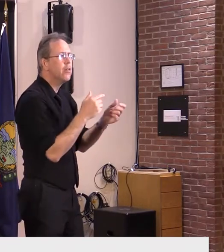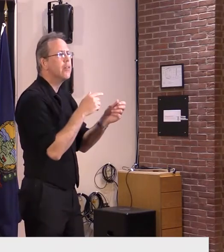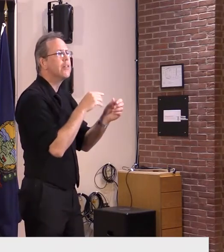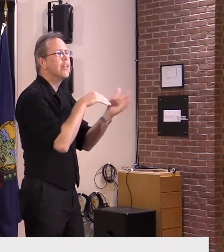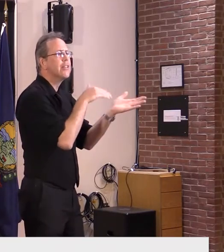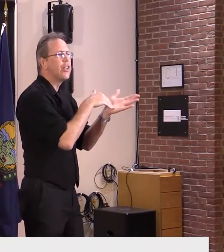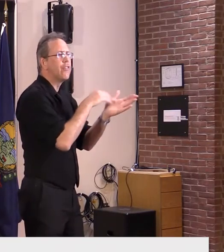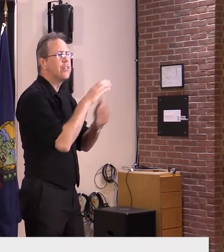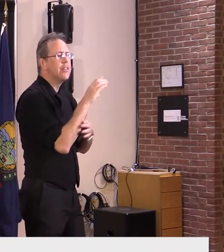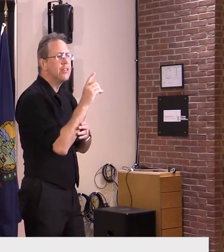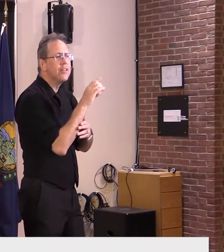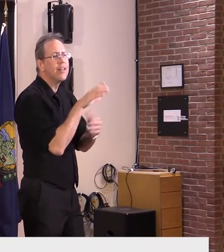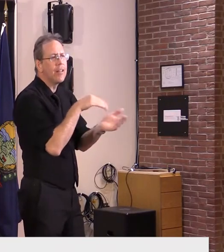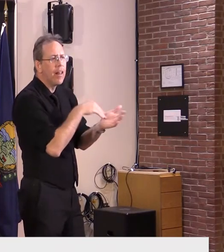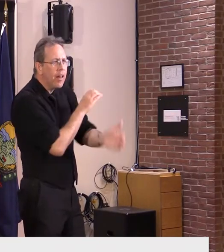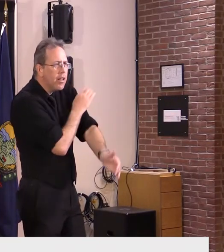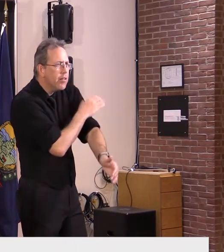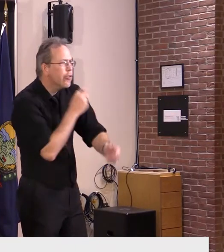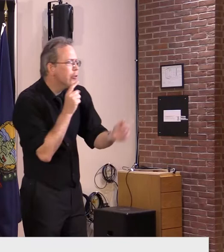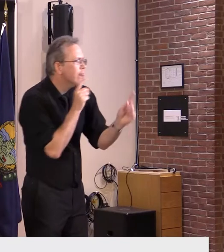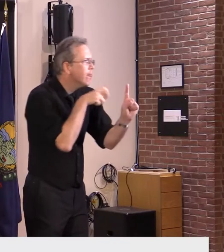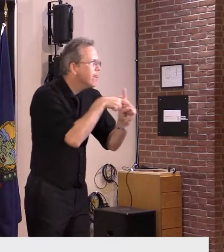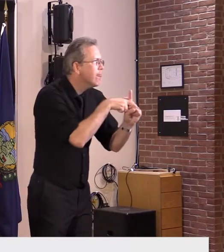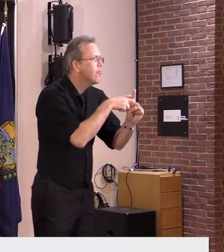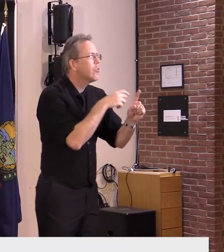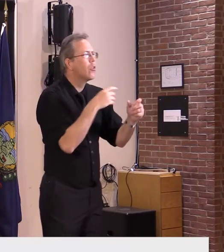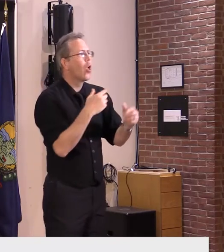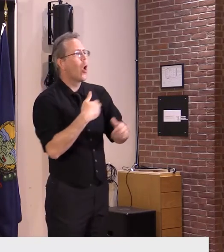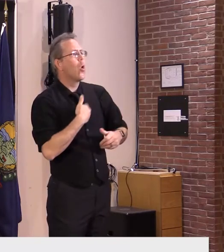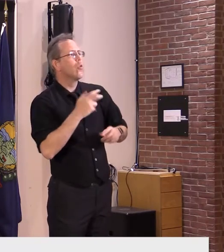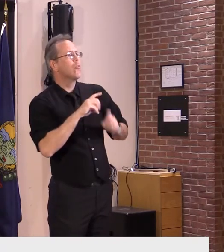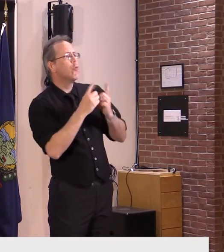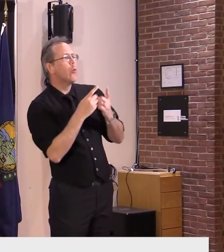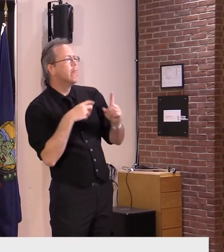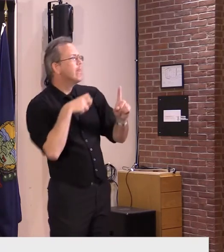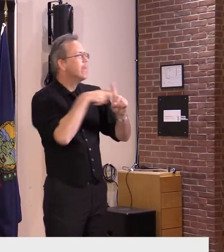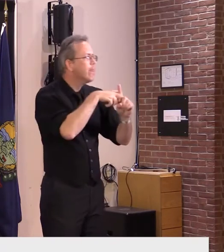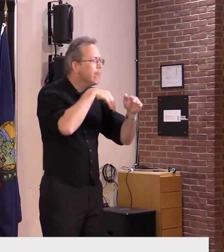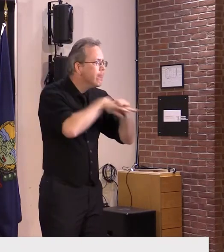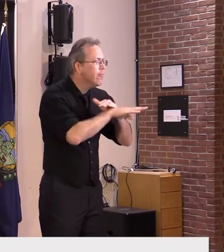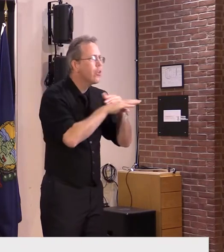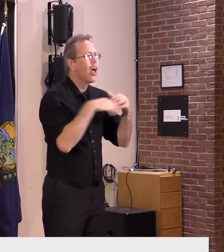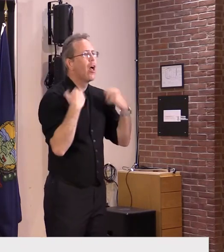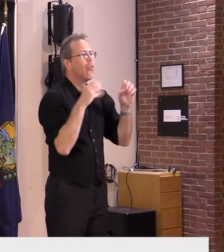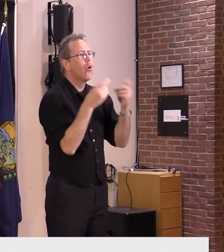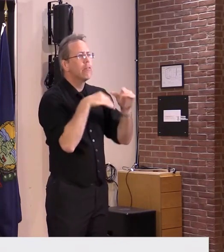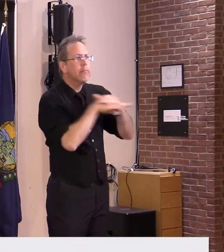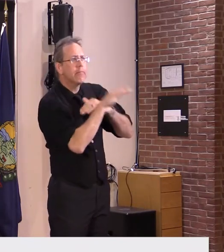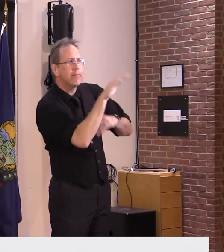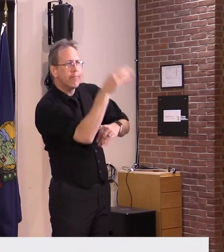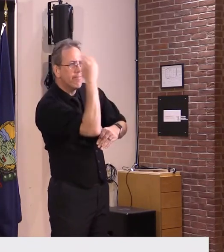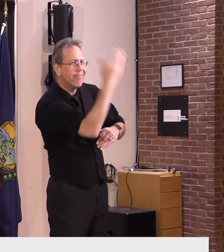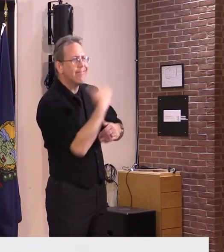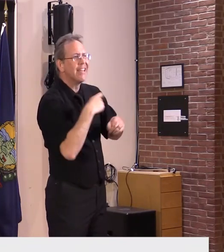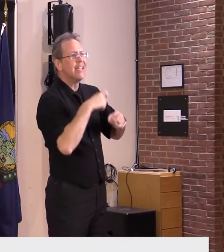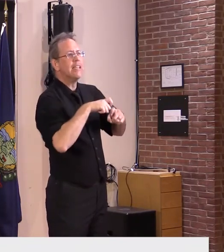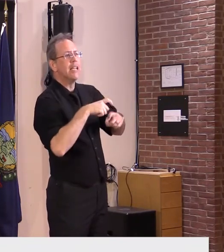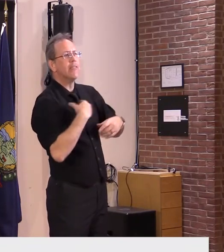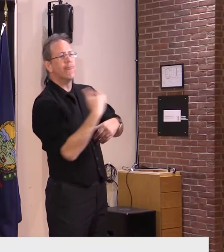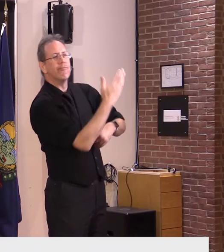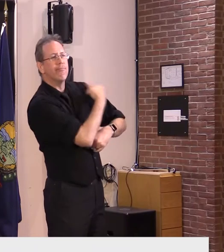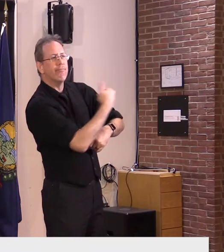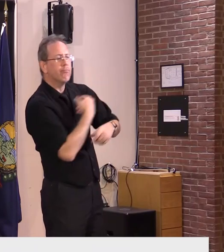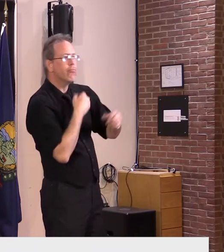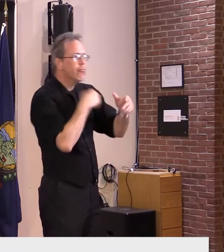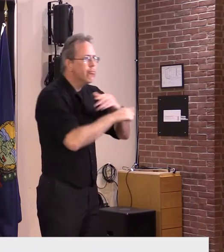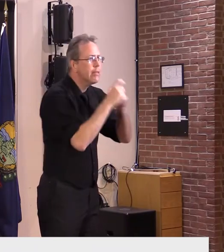of our own Vermont Department of Health, local health offices, to try to make up for that gap